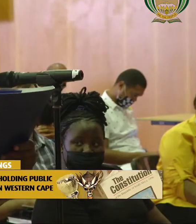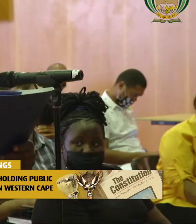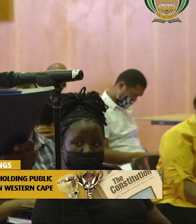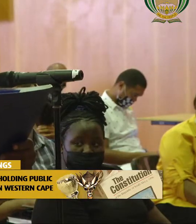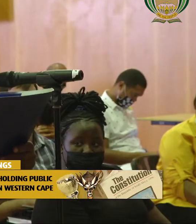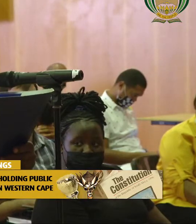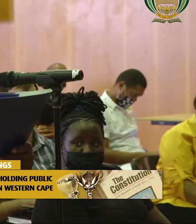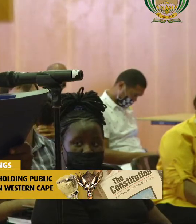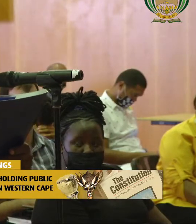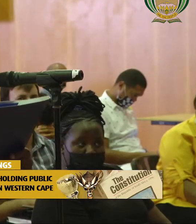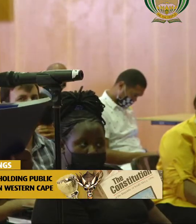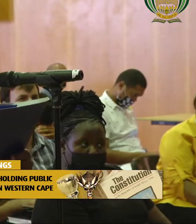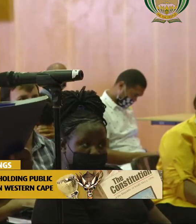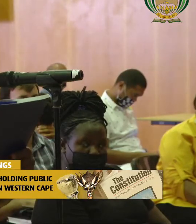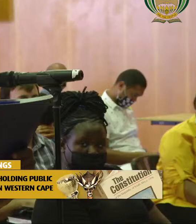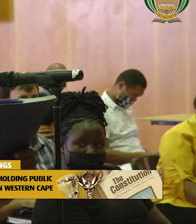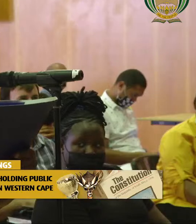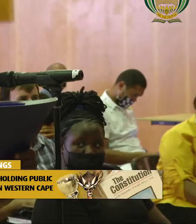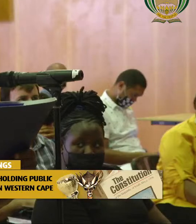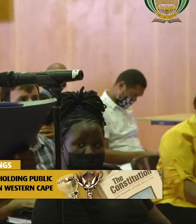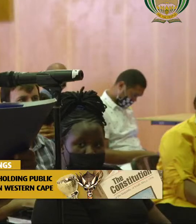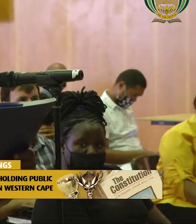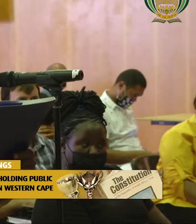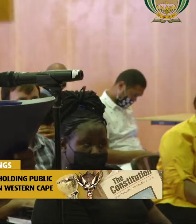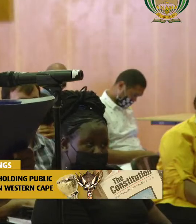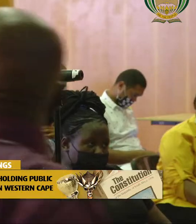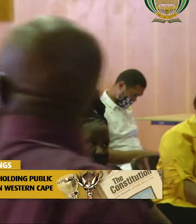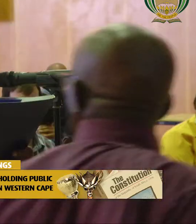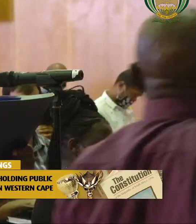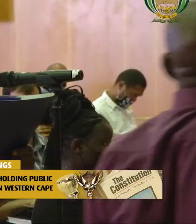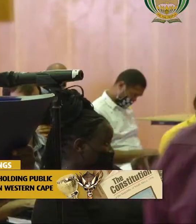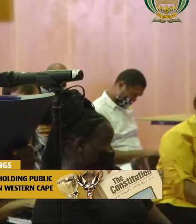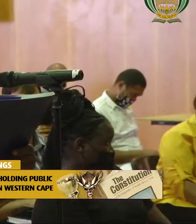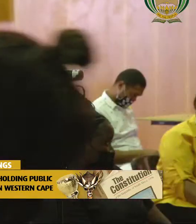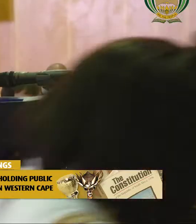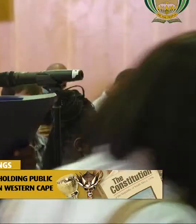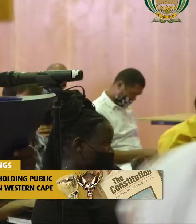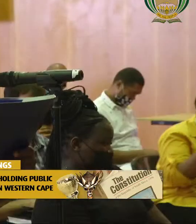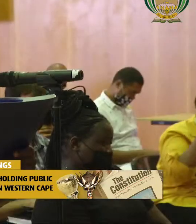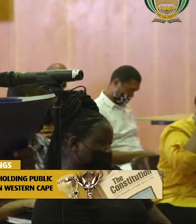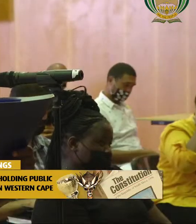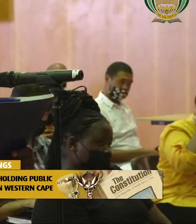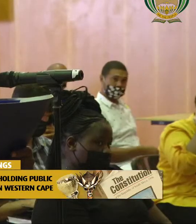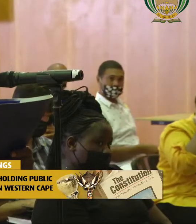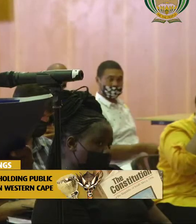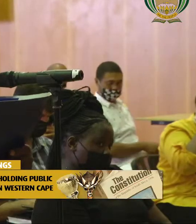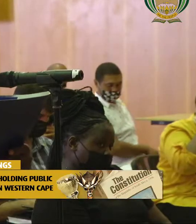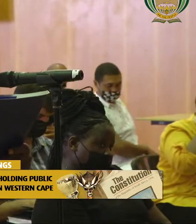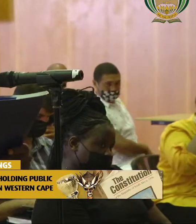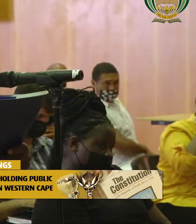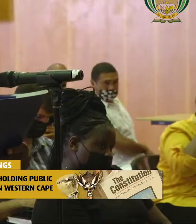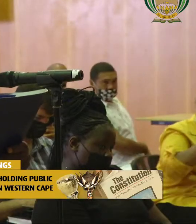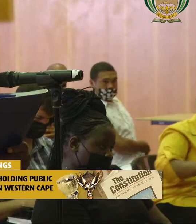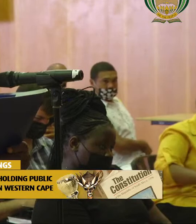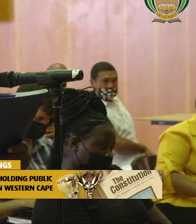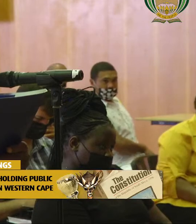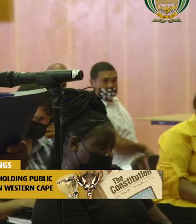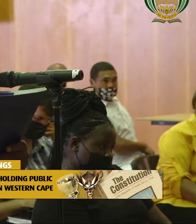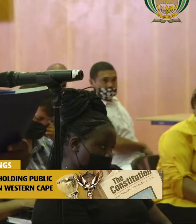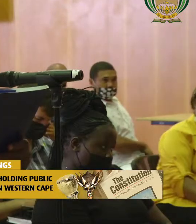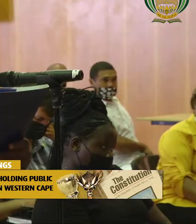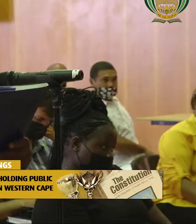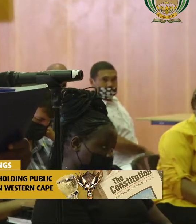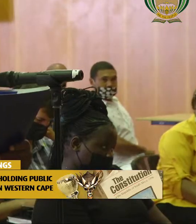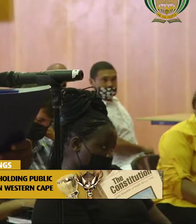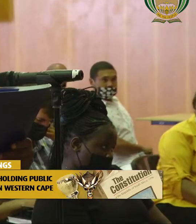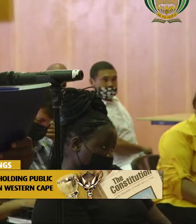surplus votes must be discarded. Even in our current local electoral system,